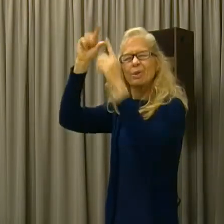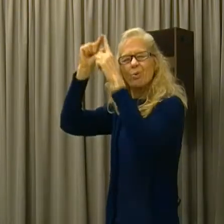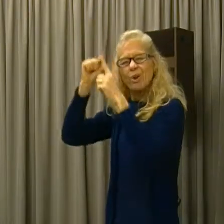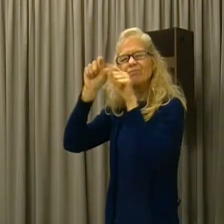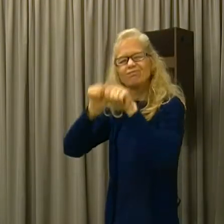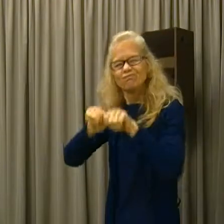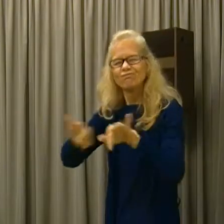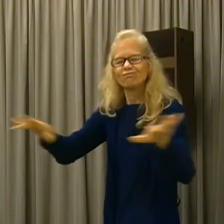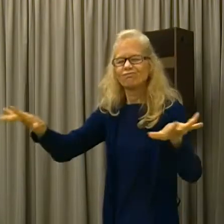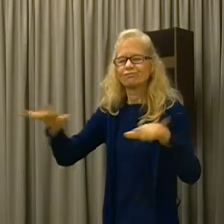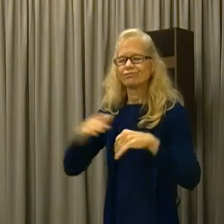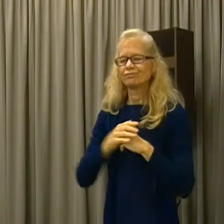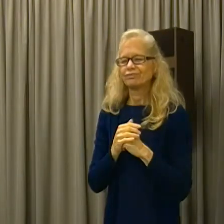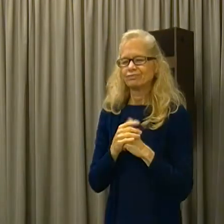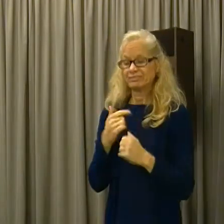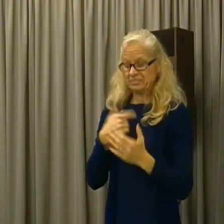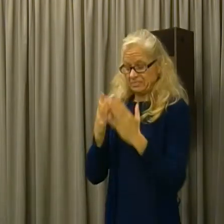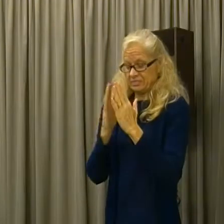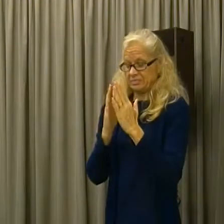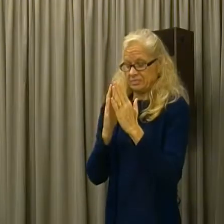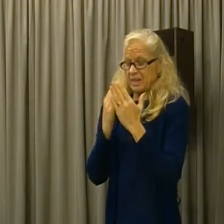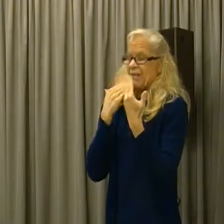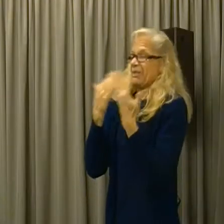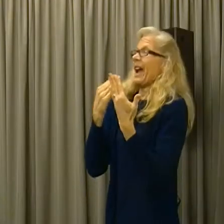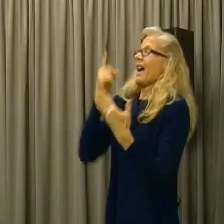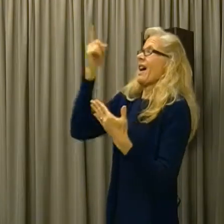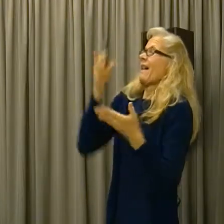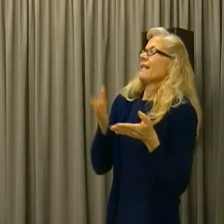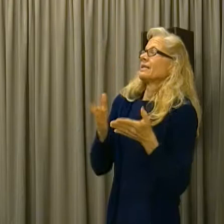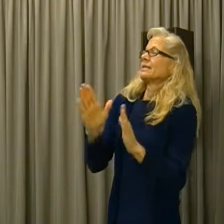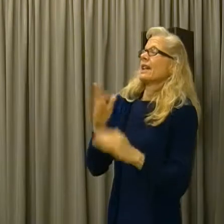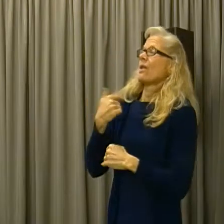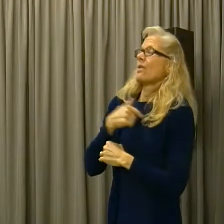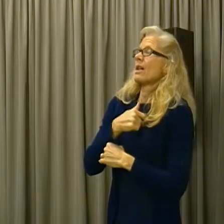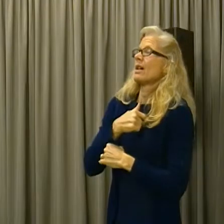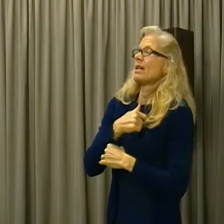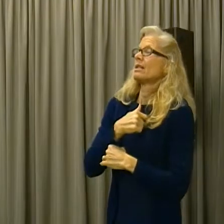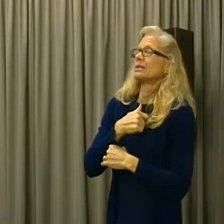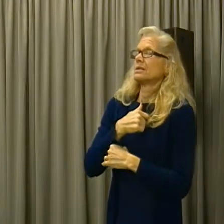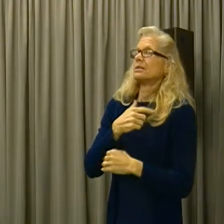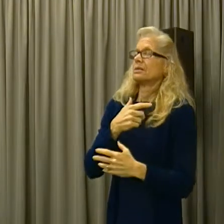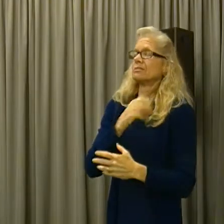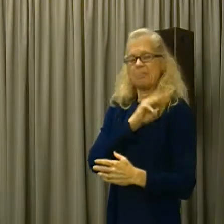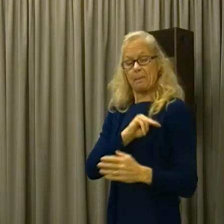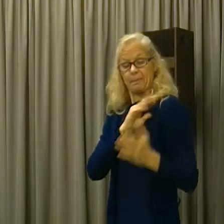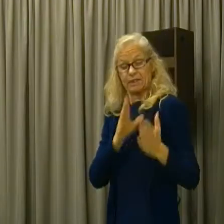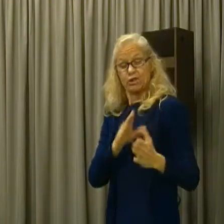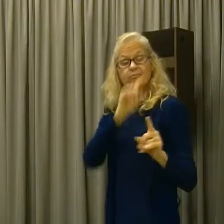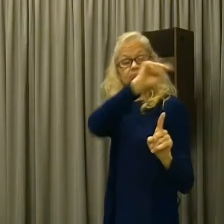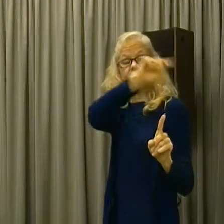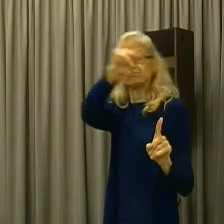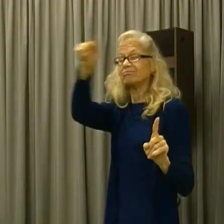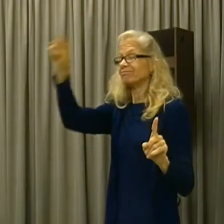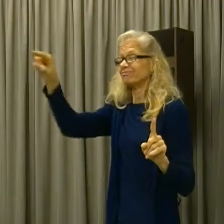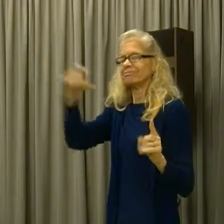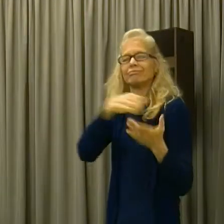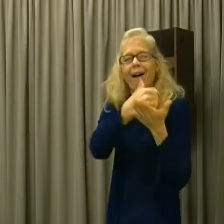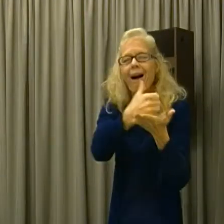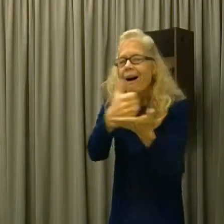I thank you for the privilege to be a part of this local church and that we could meet here. You provide all of our needs.